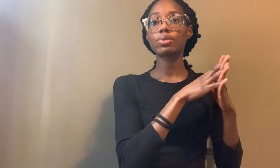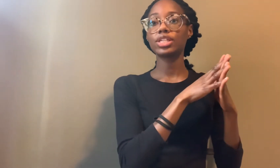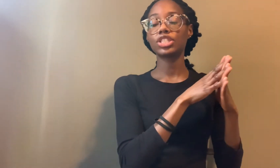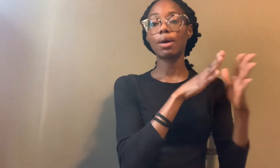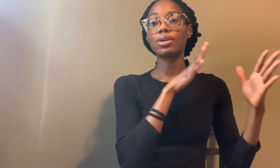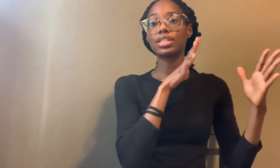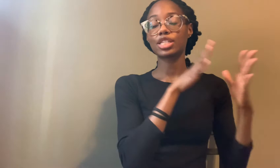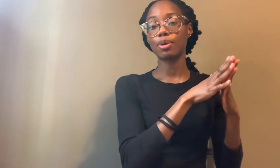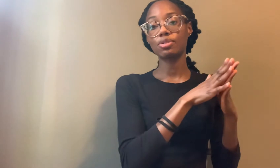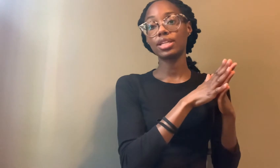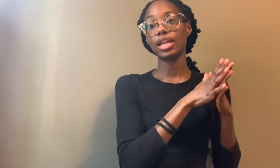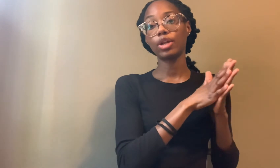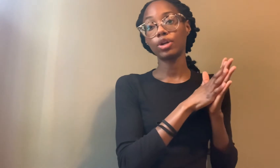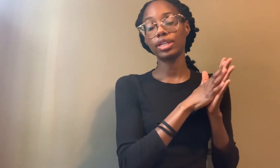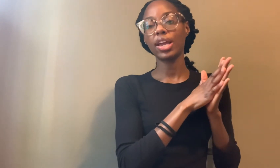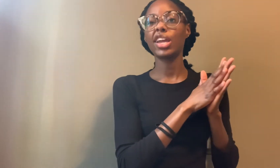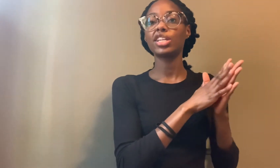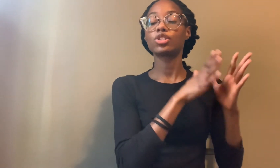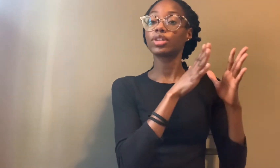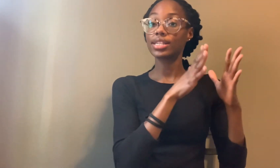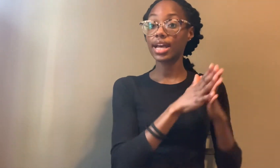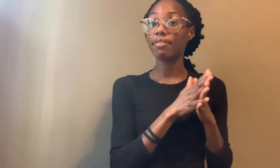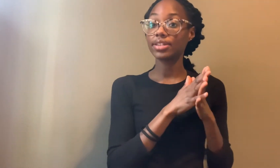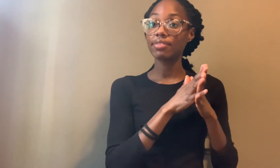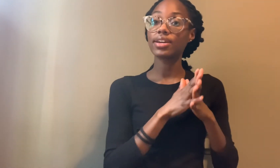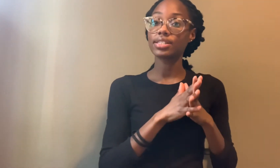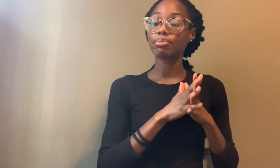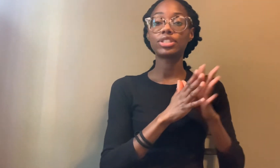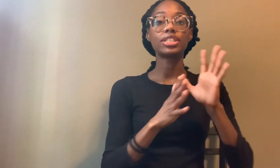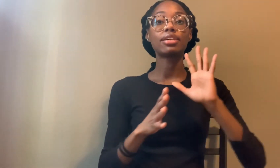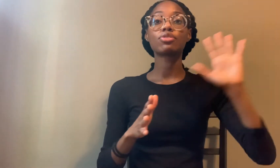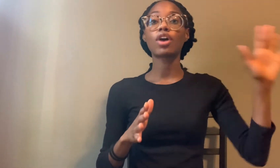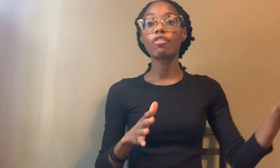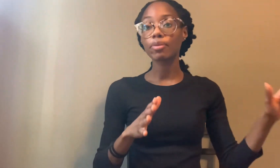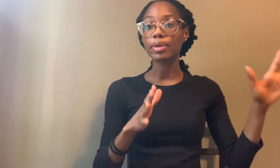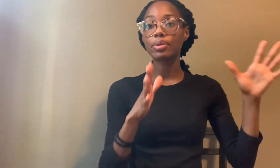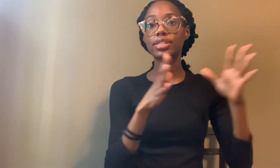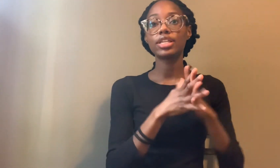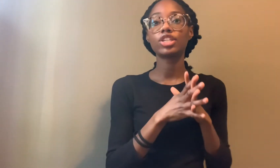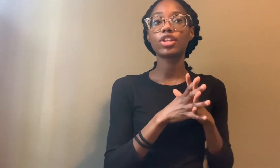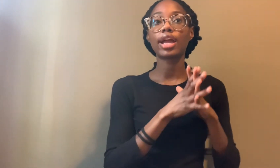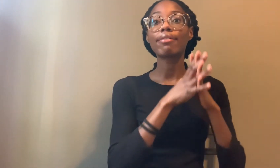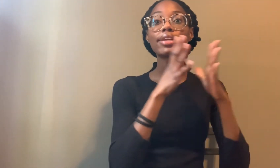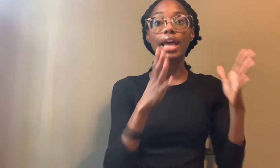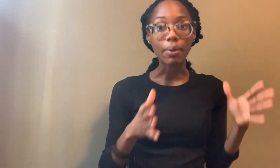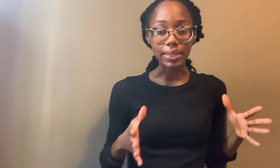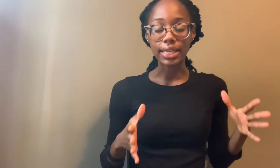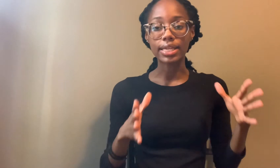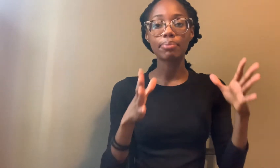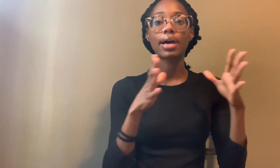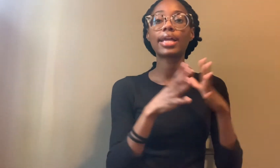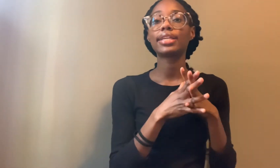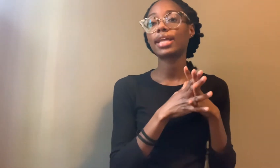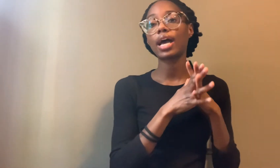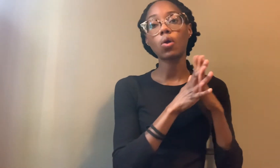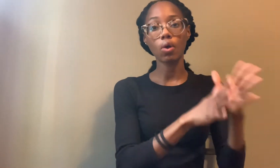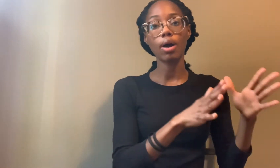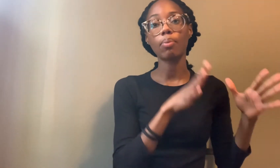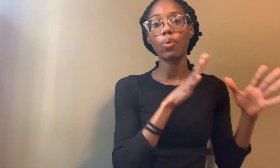acquisition. I wasn't exposed to that at an early age. So yes, I have a deaf cousin, but she lives far from me. We see each other every now and then, but I did not grow up with